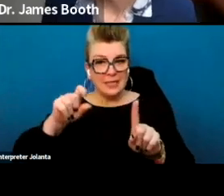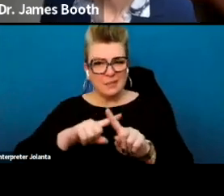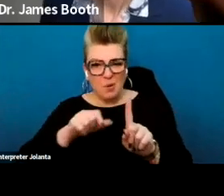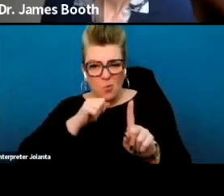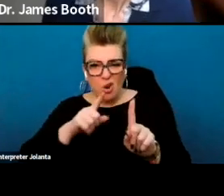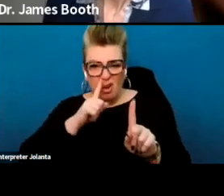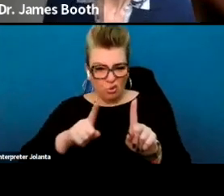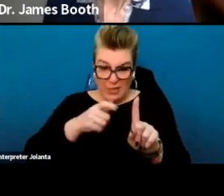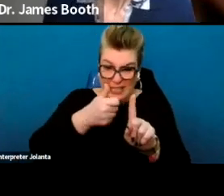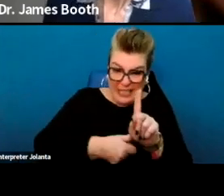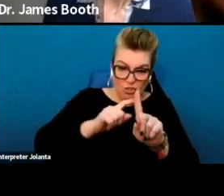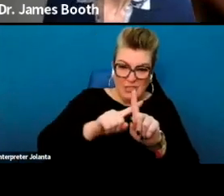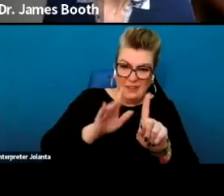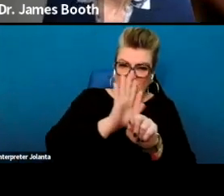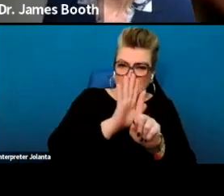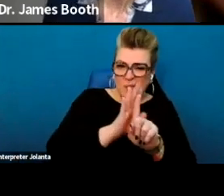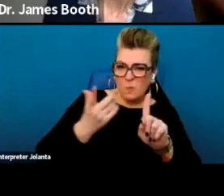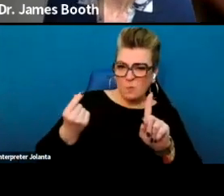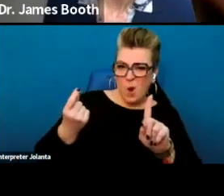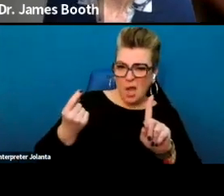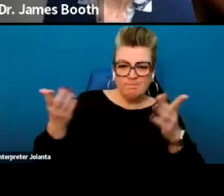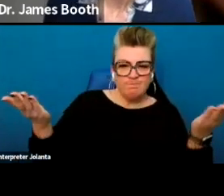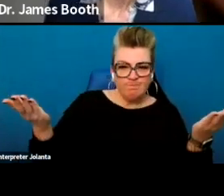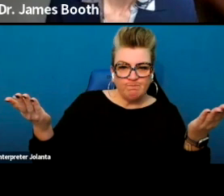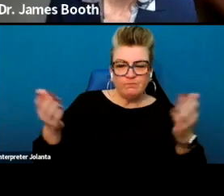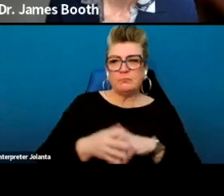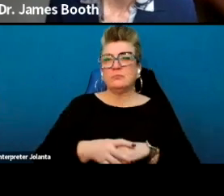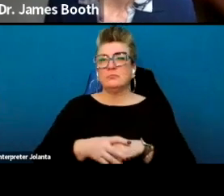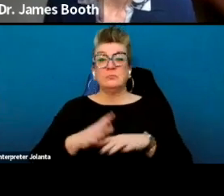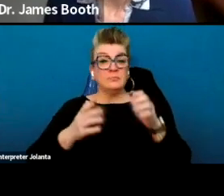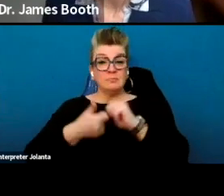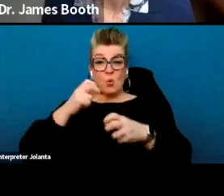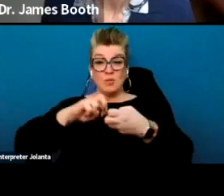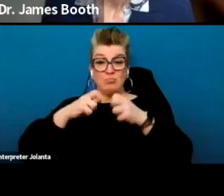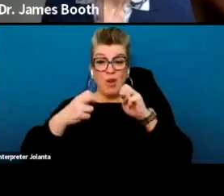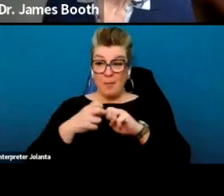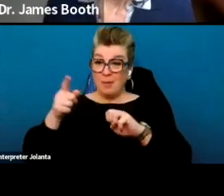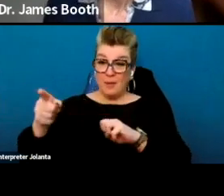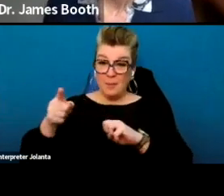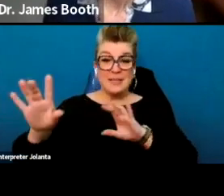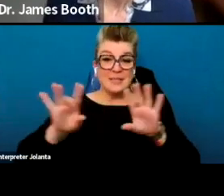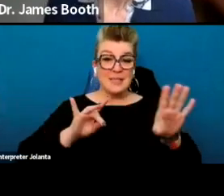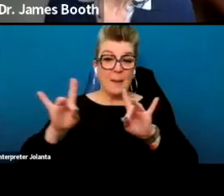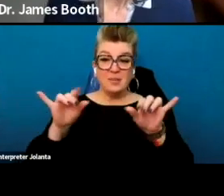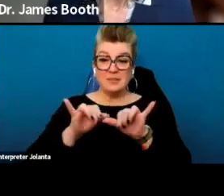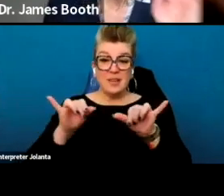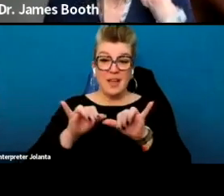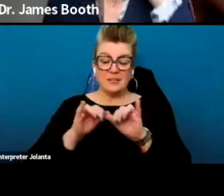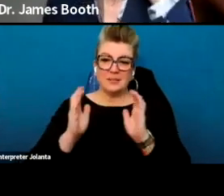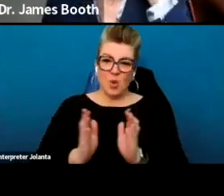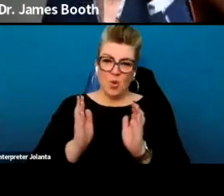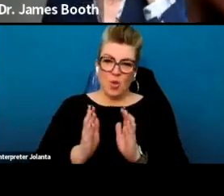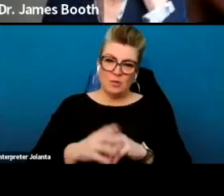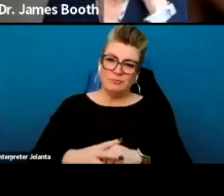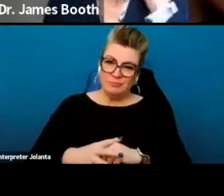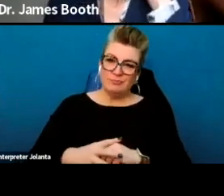those are. Mostly the problem is small sample sizes. So lots of like, yeah,